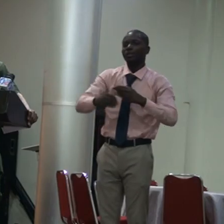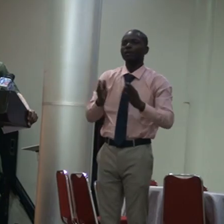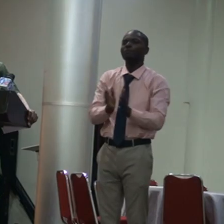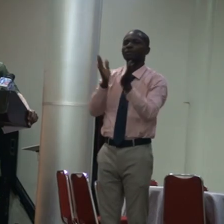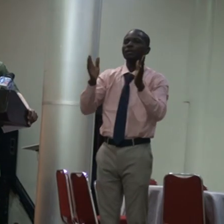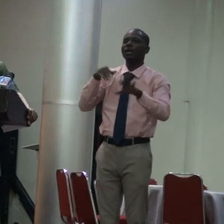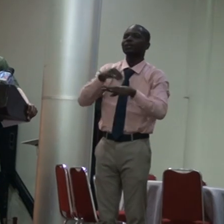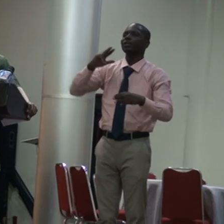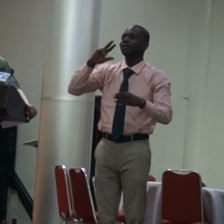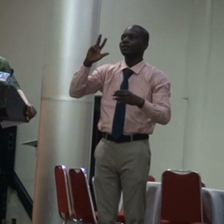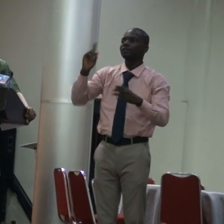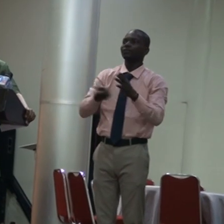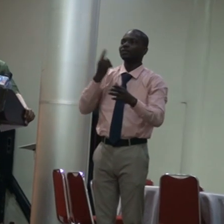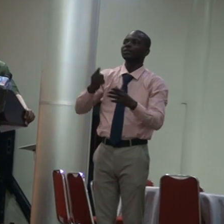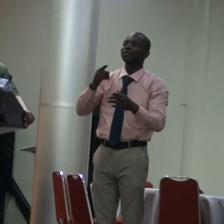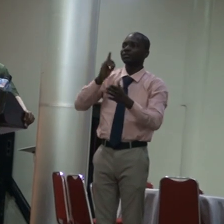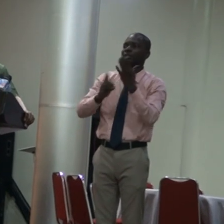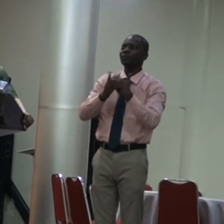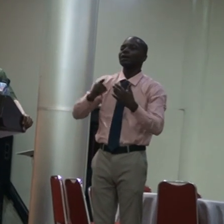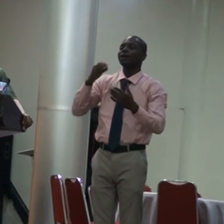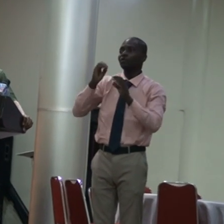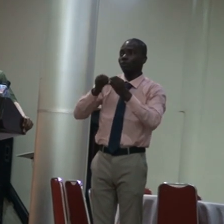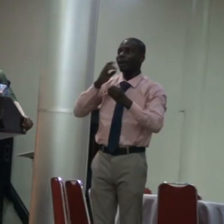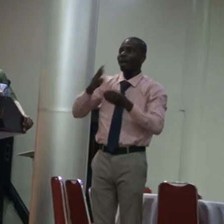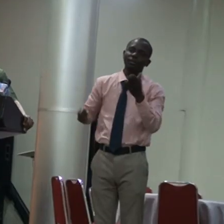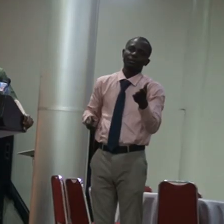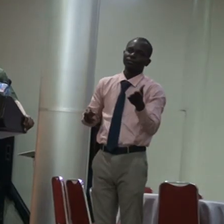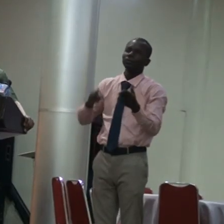portfolio as at 31st December, the figures have already been given.